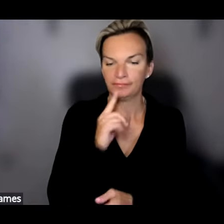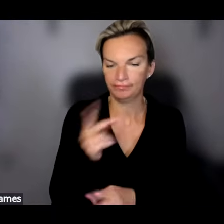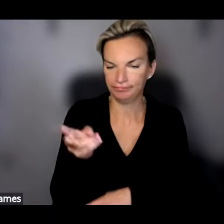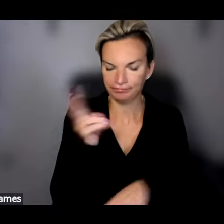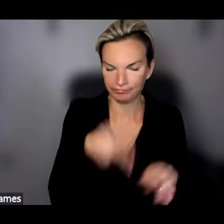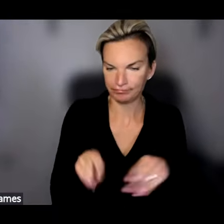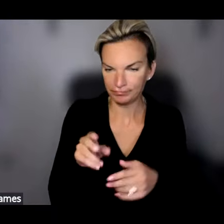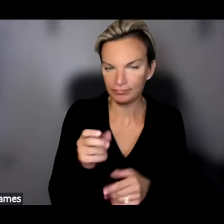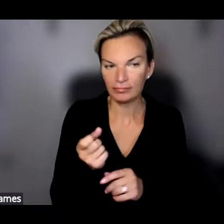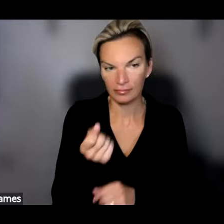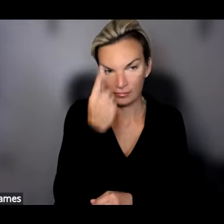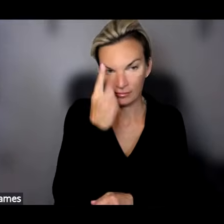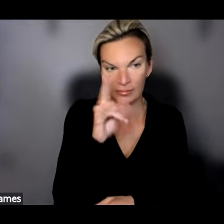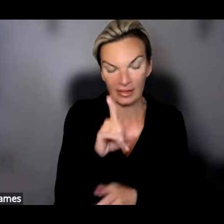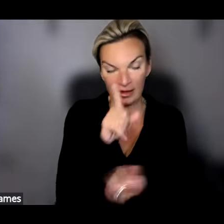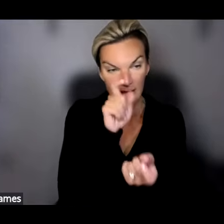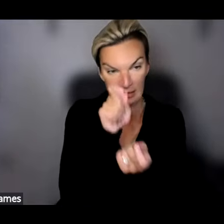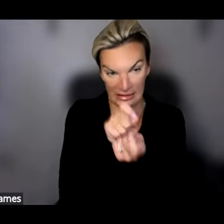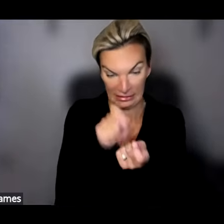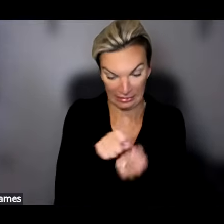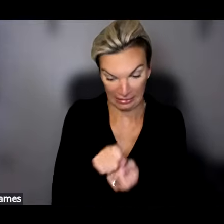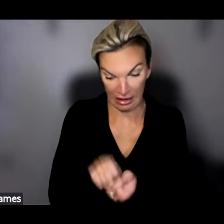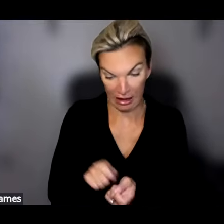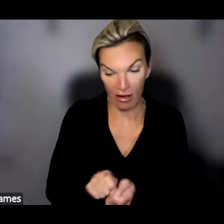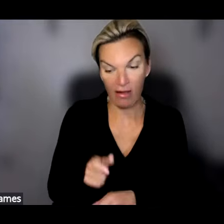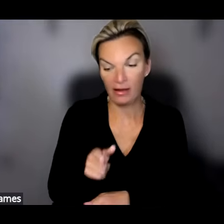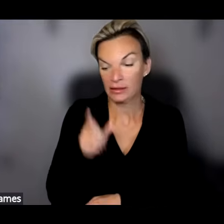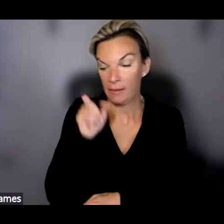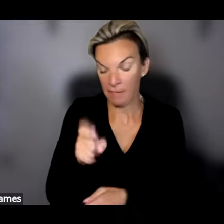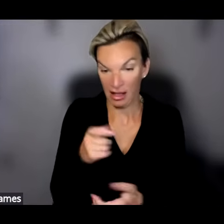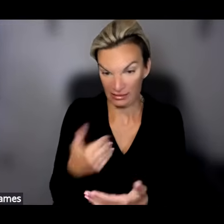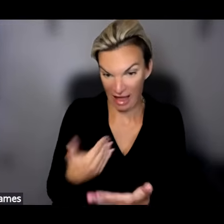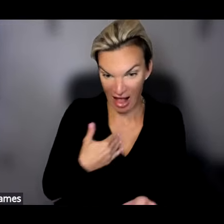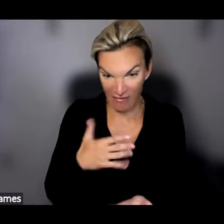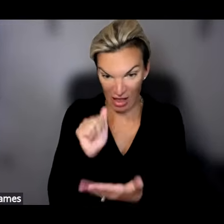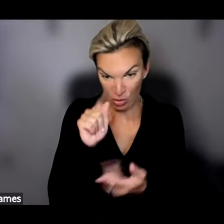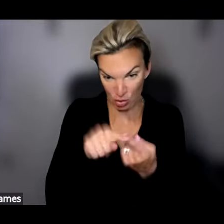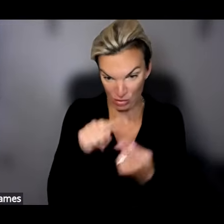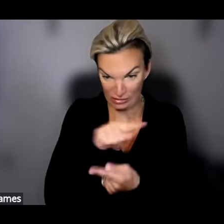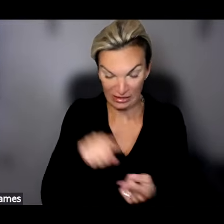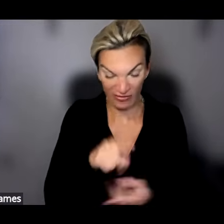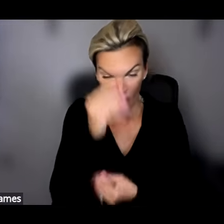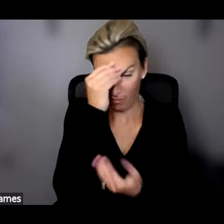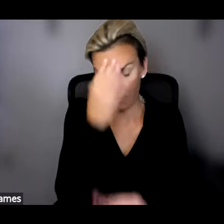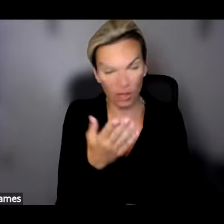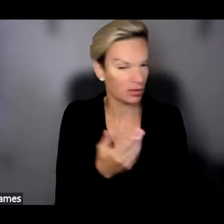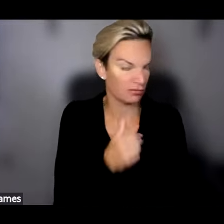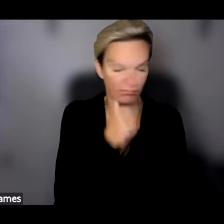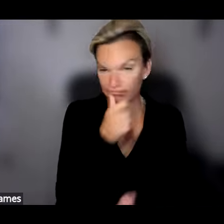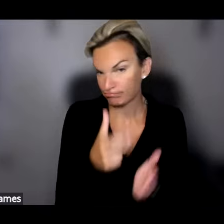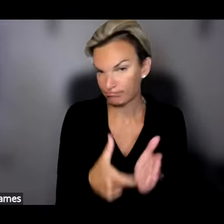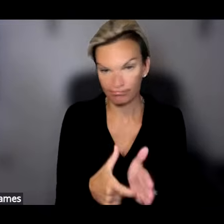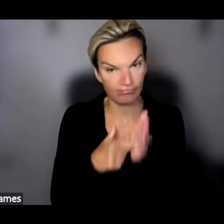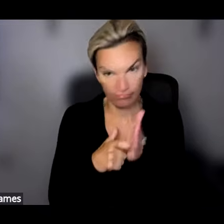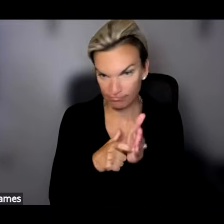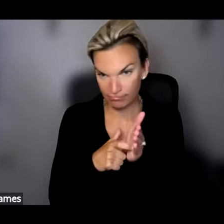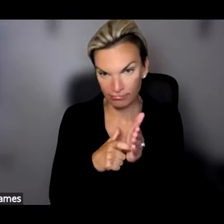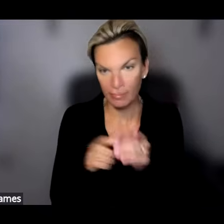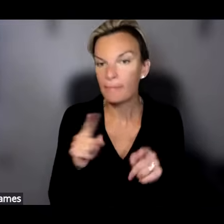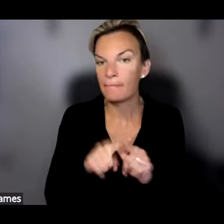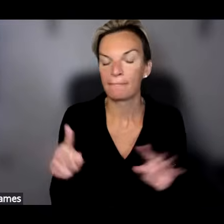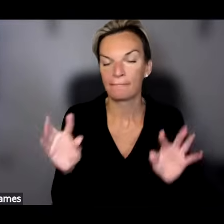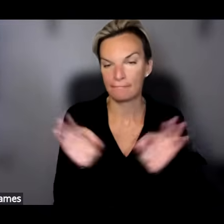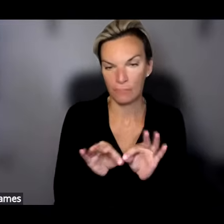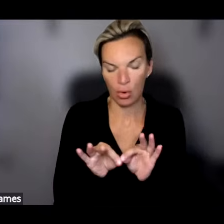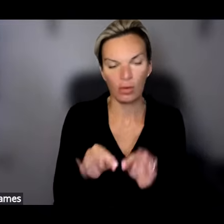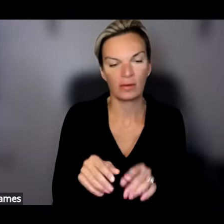and detailed statement of the charges is not required. What matters is whether the official understands the course